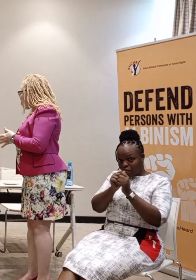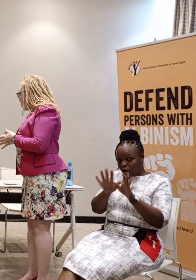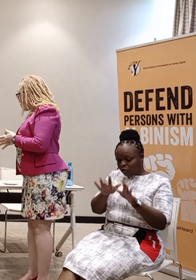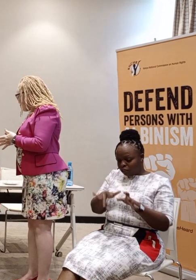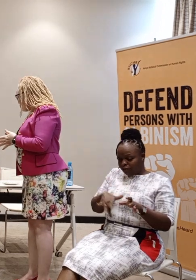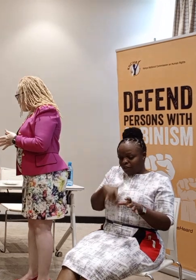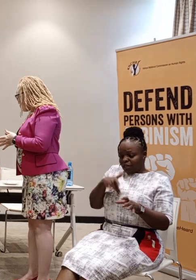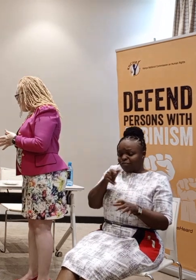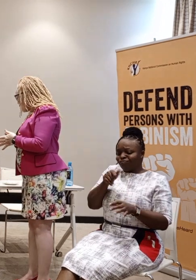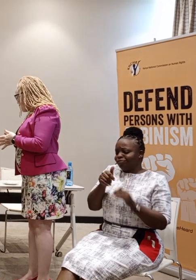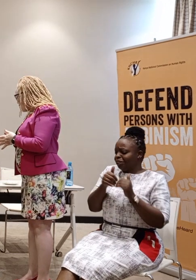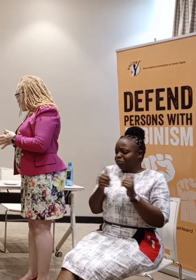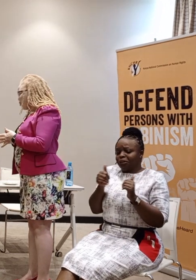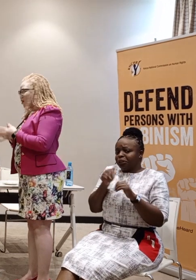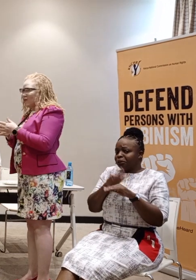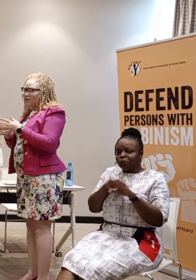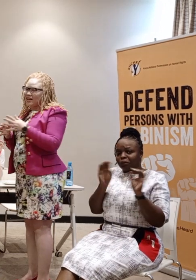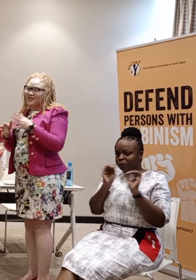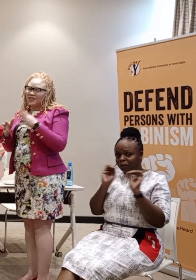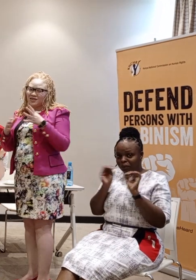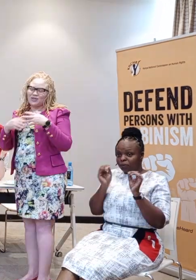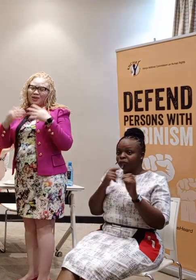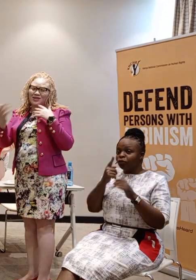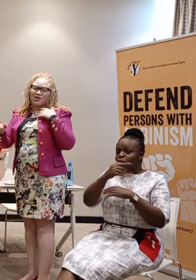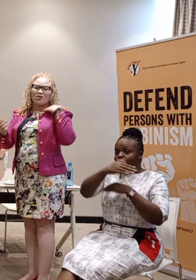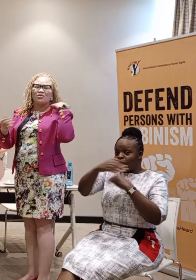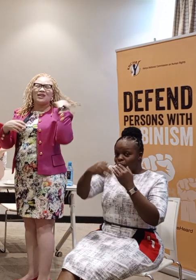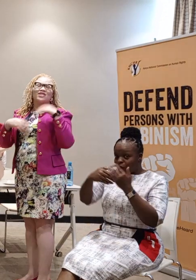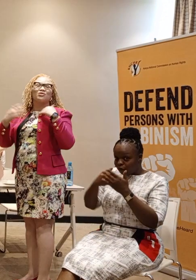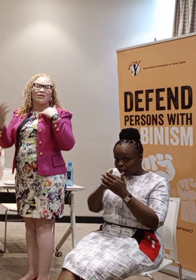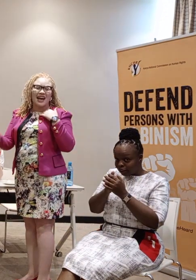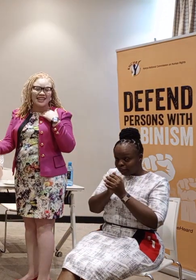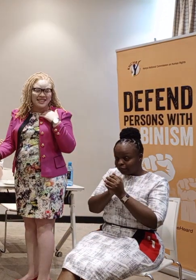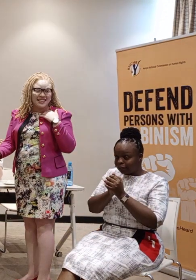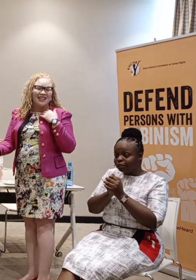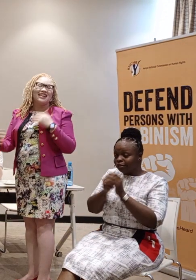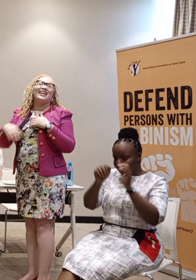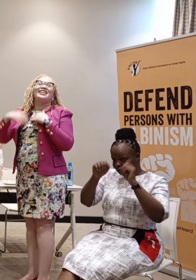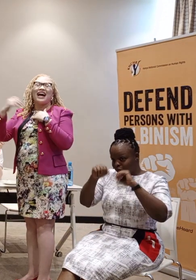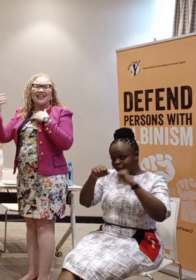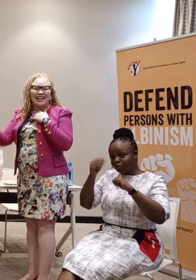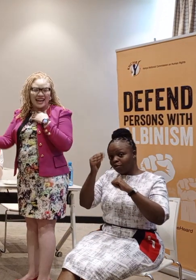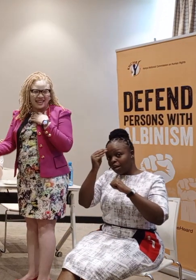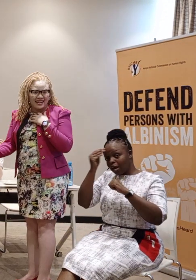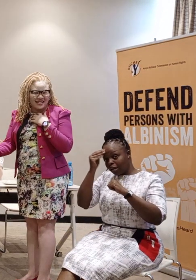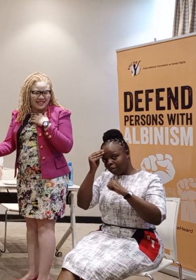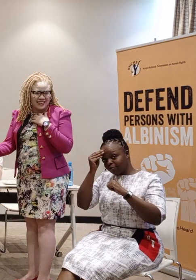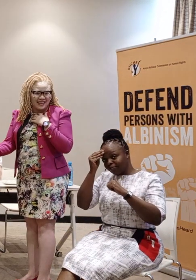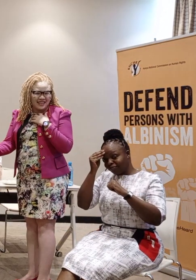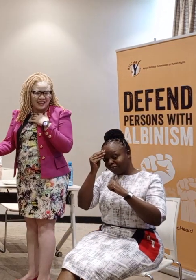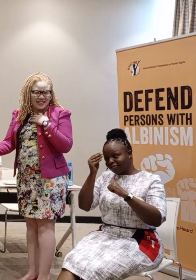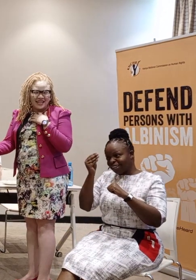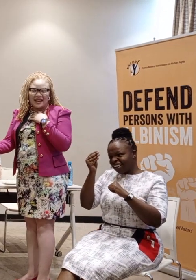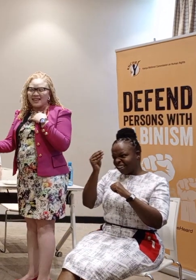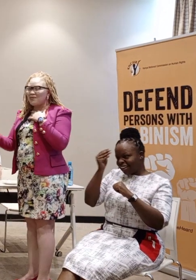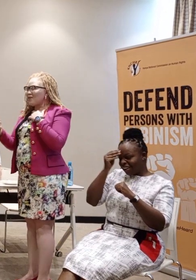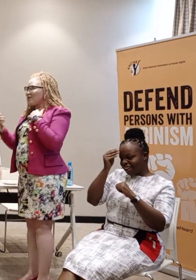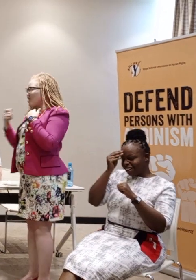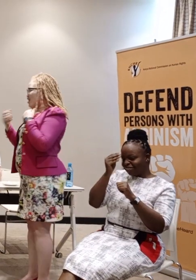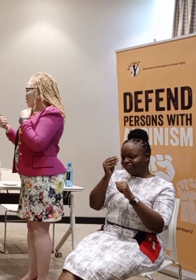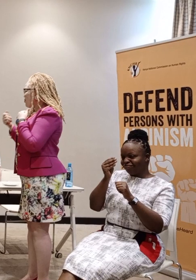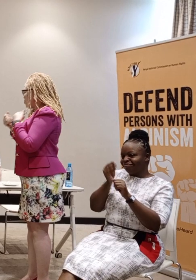right space. So all of us, it's also a session for us to learn and unlearn.